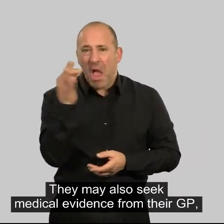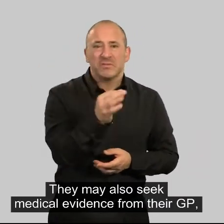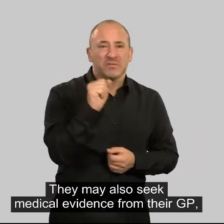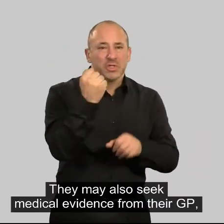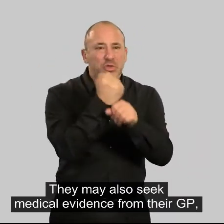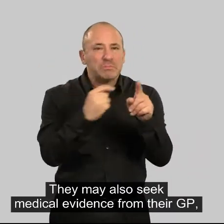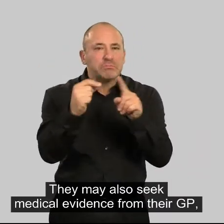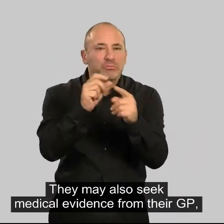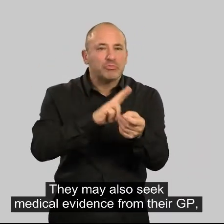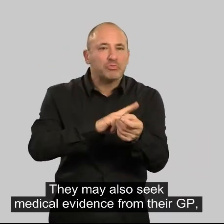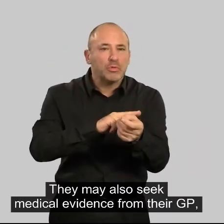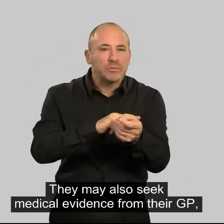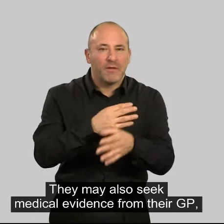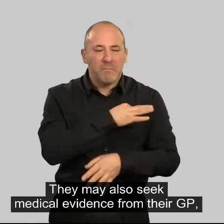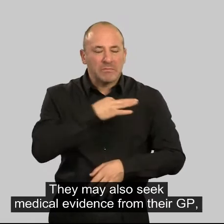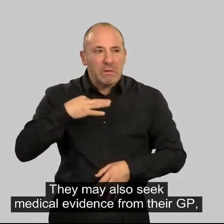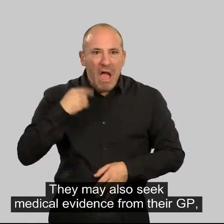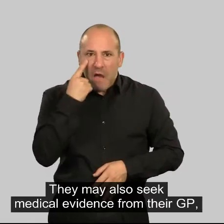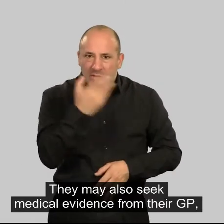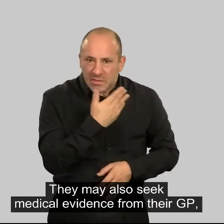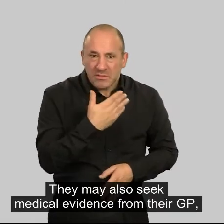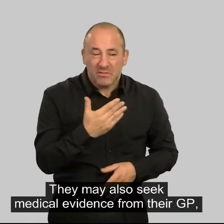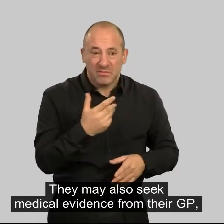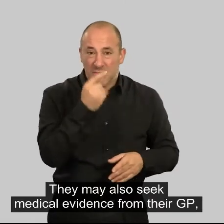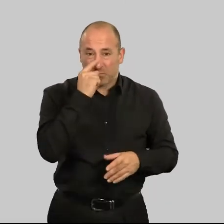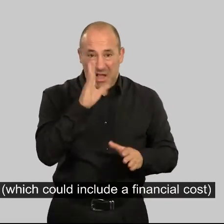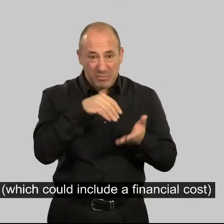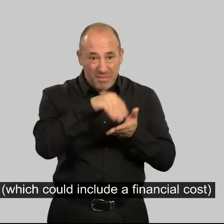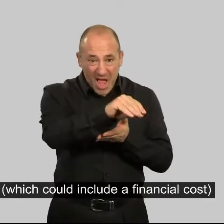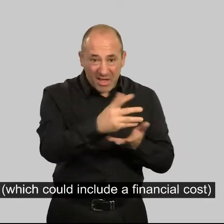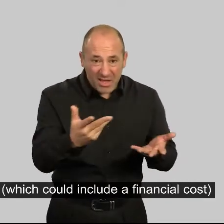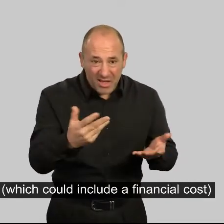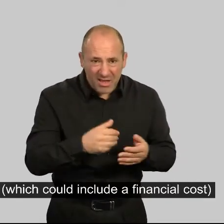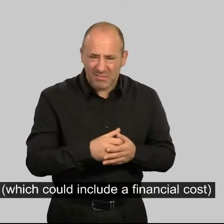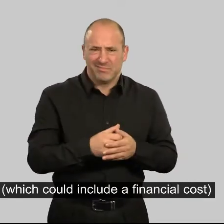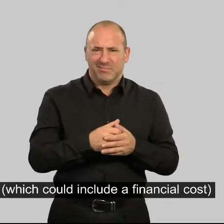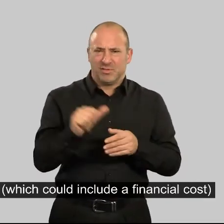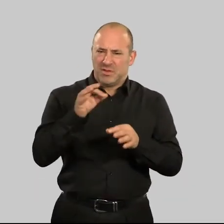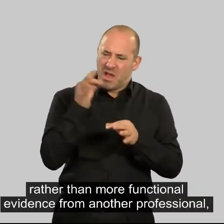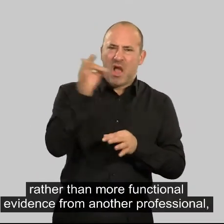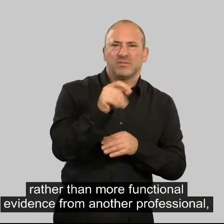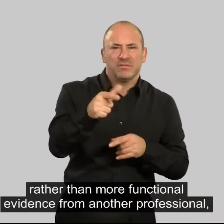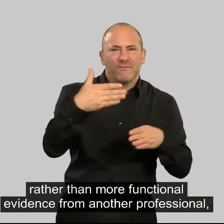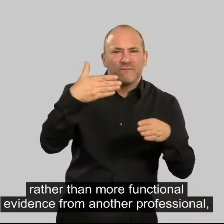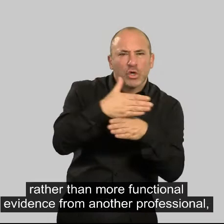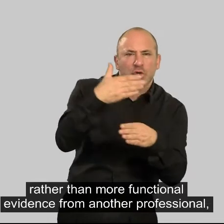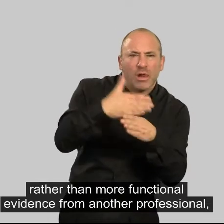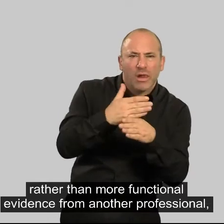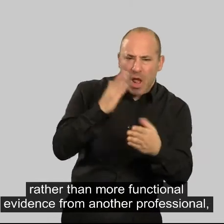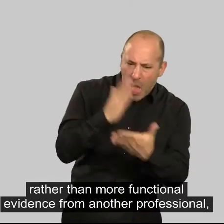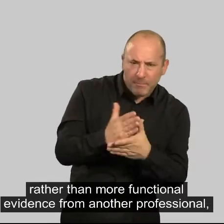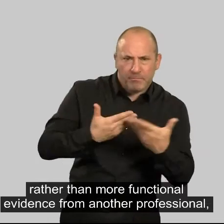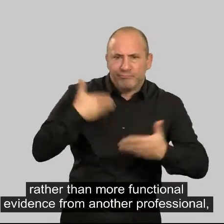They may also seek medical evidence from their GP, which could include a financial cost, rather than